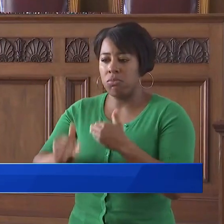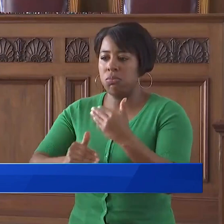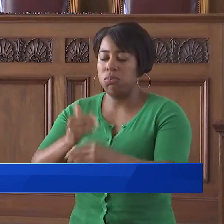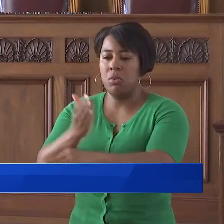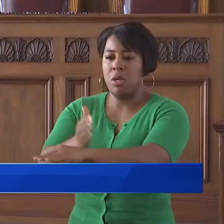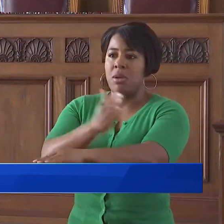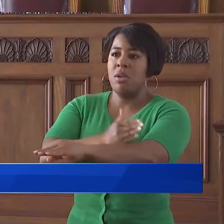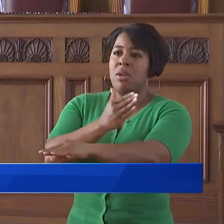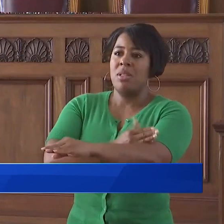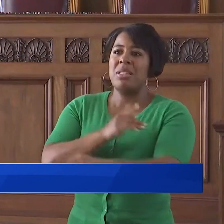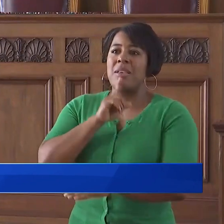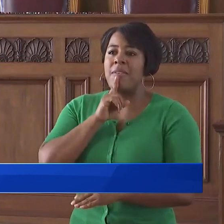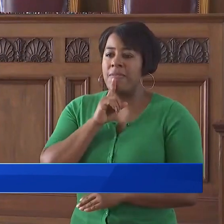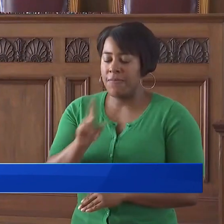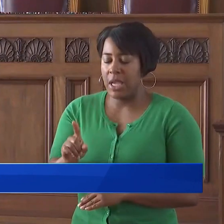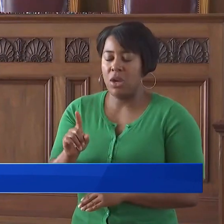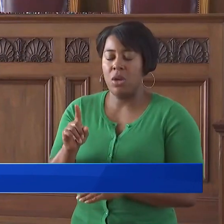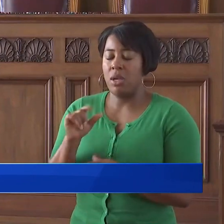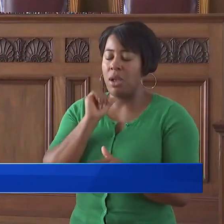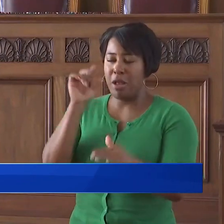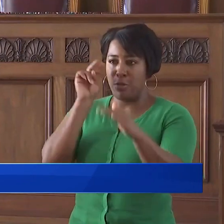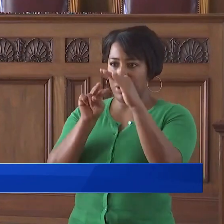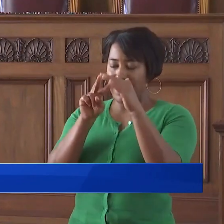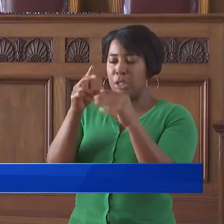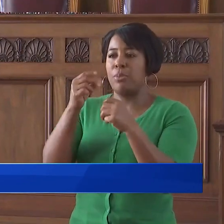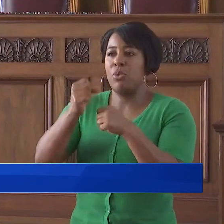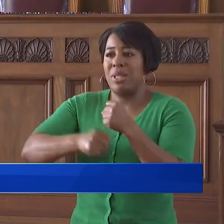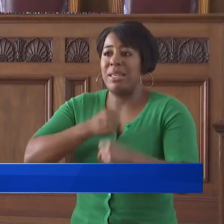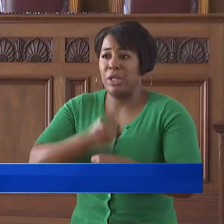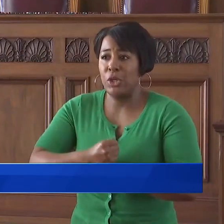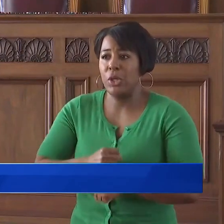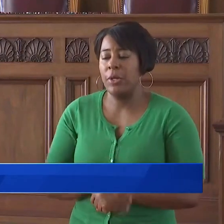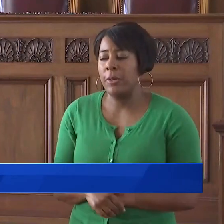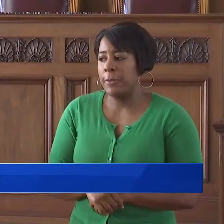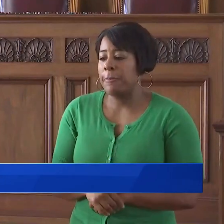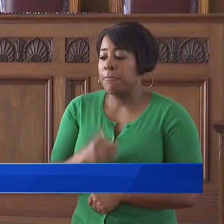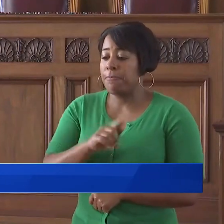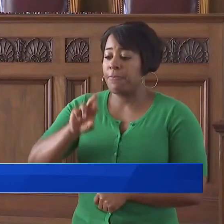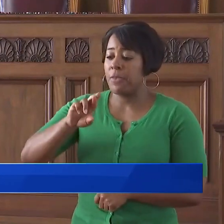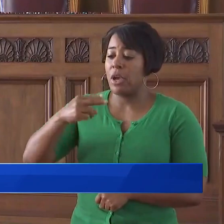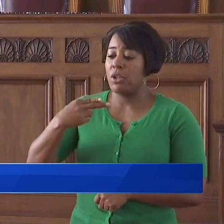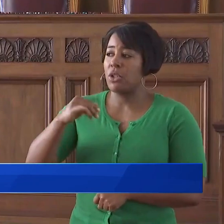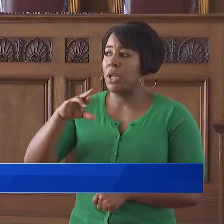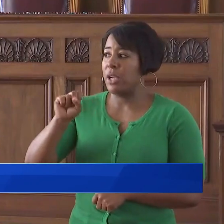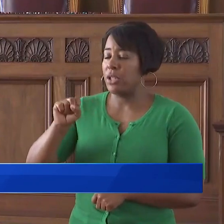hectic and unpredictable year. Dr. Harris.